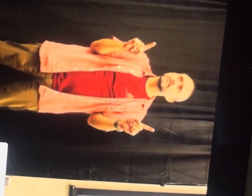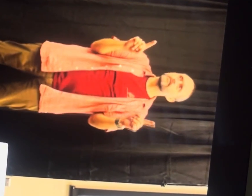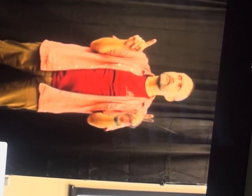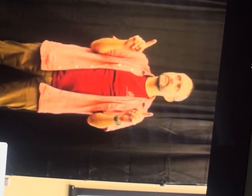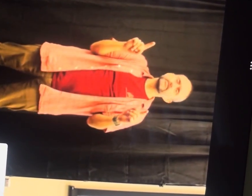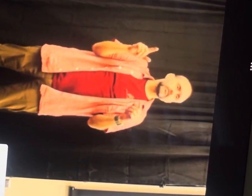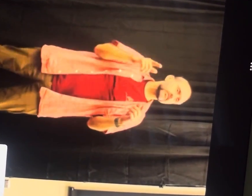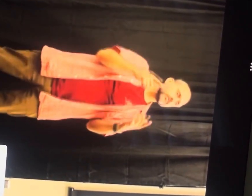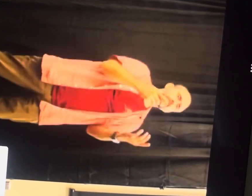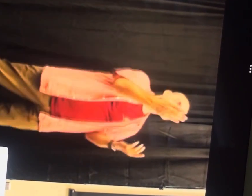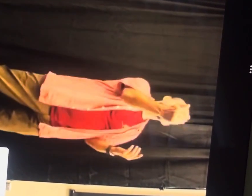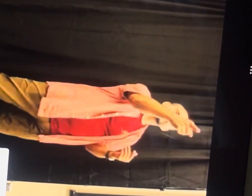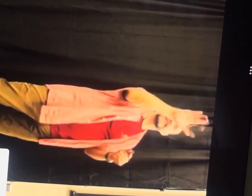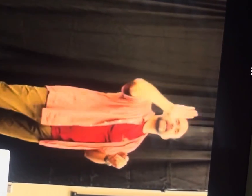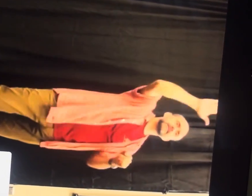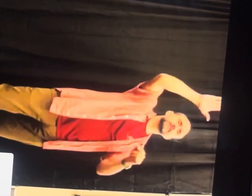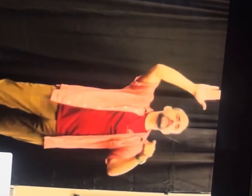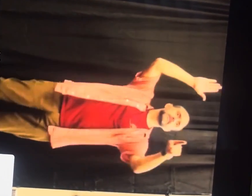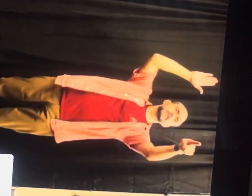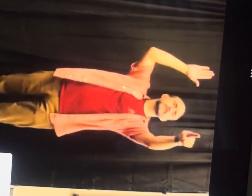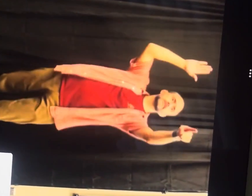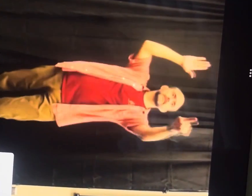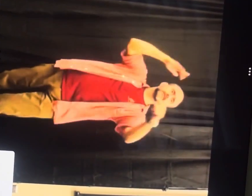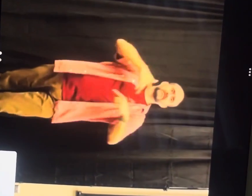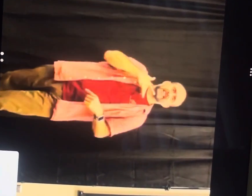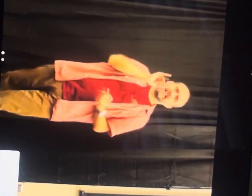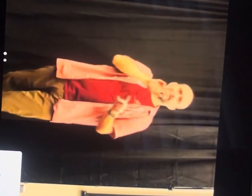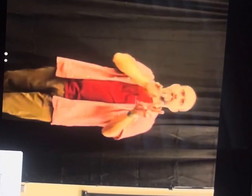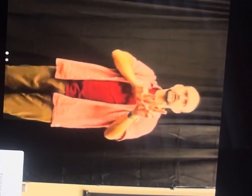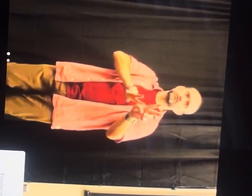the difference? Raise your hand from the back.